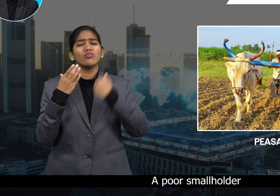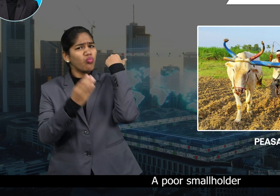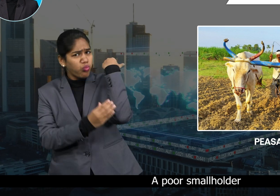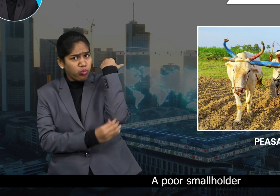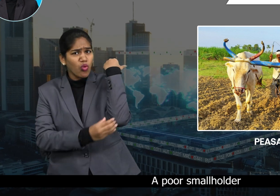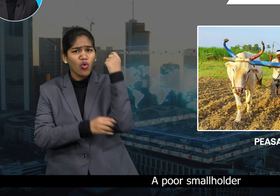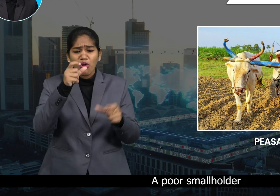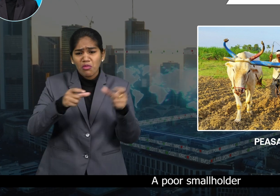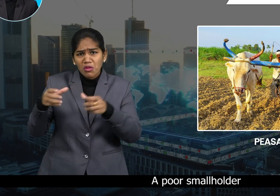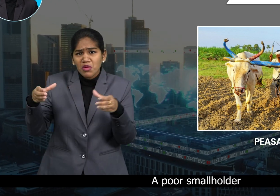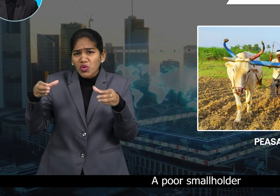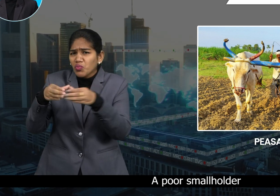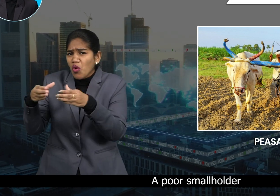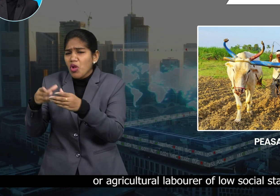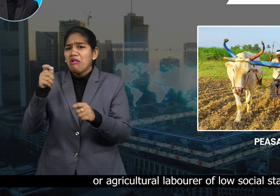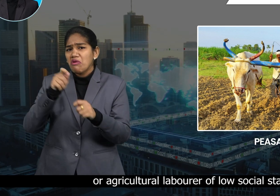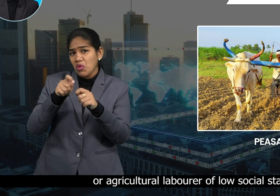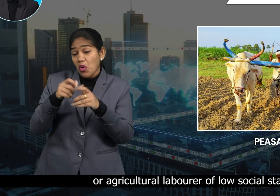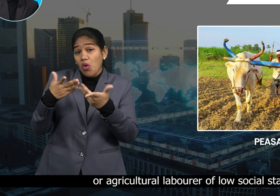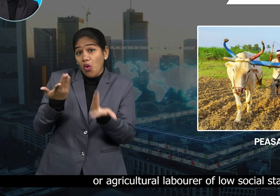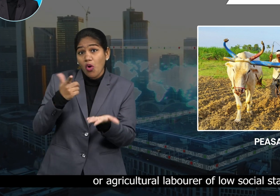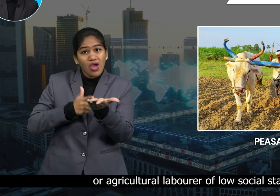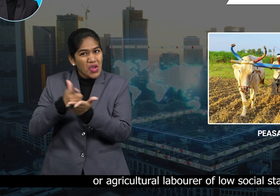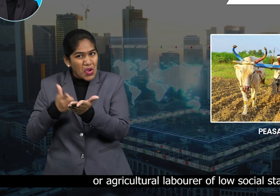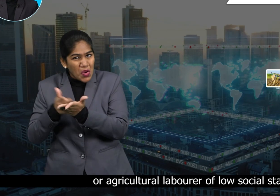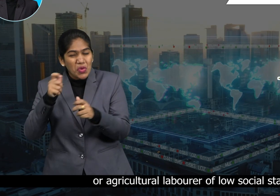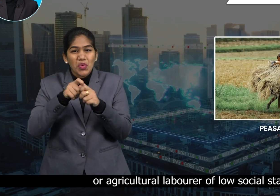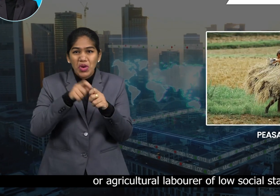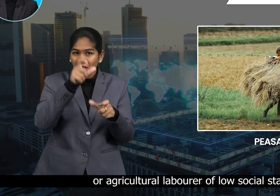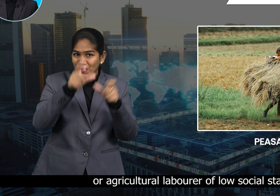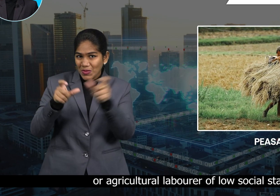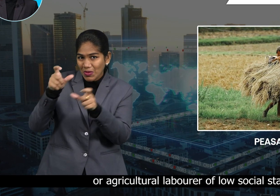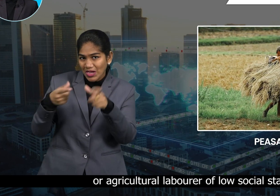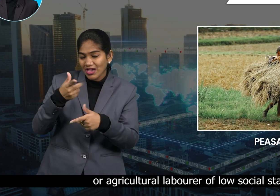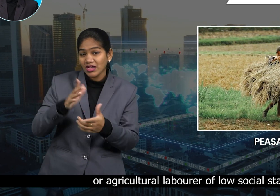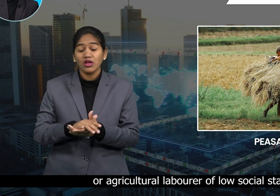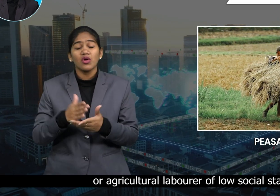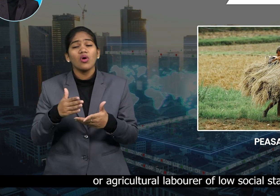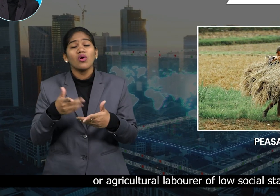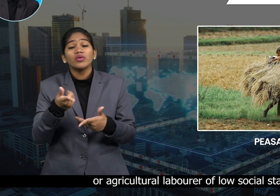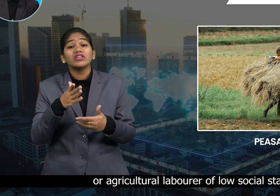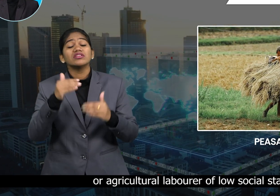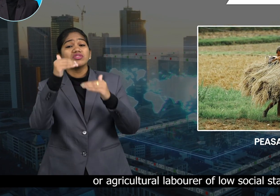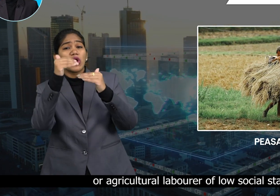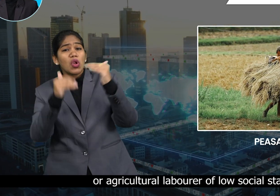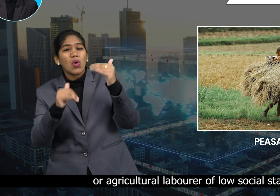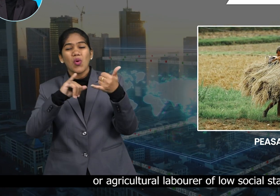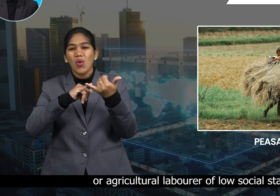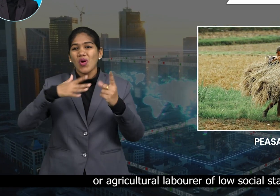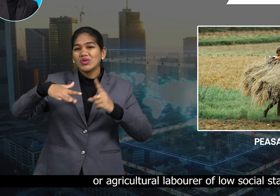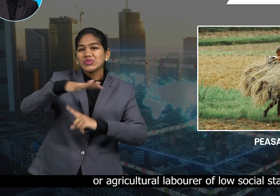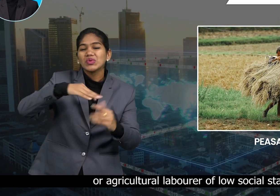a poor smallholder or agricultural laborer of low social